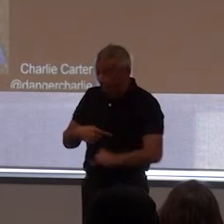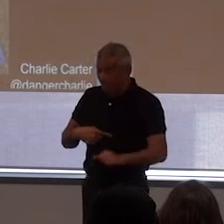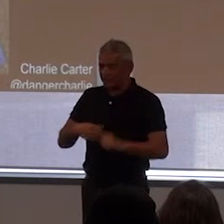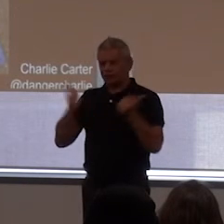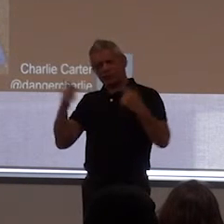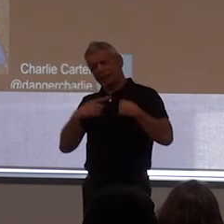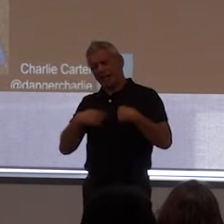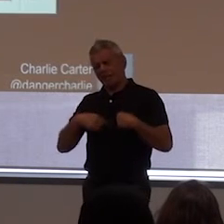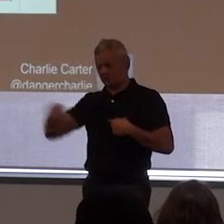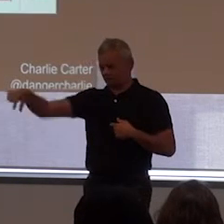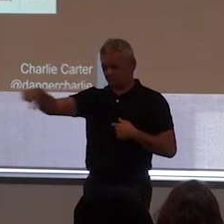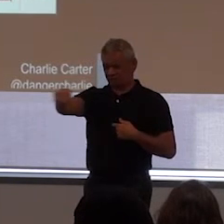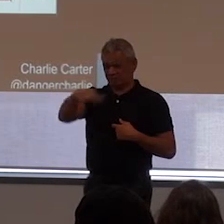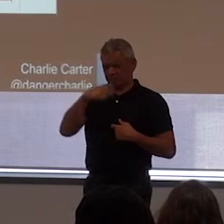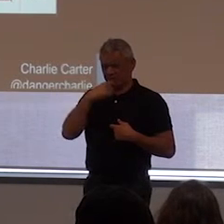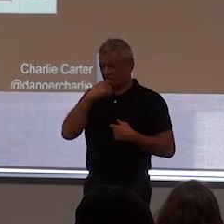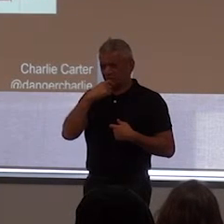have executed a little bit better.